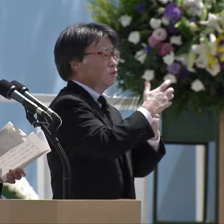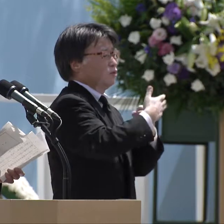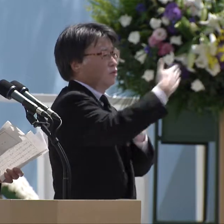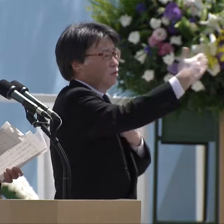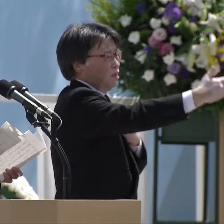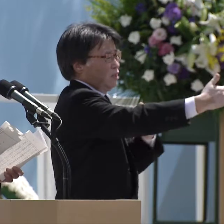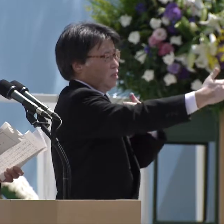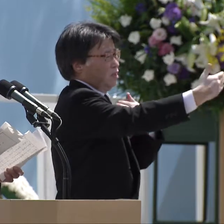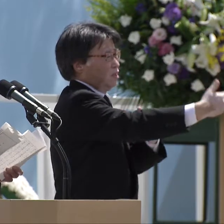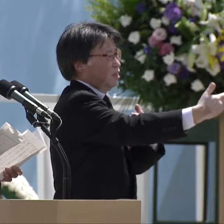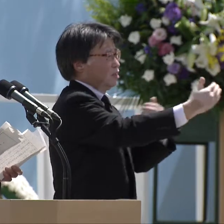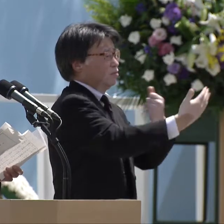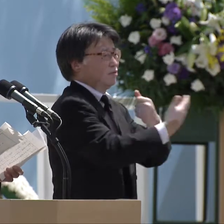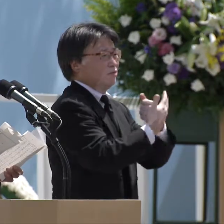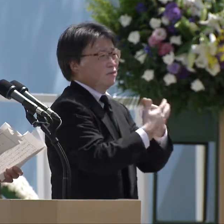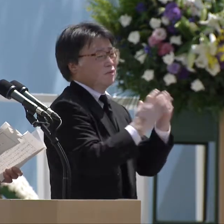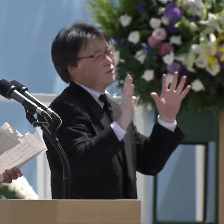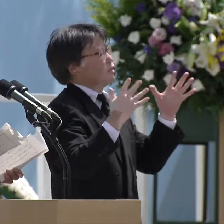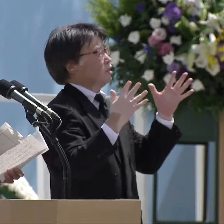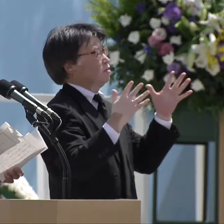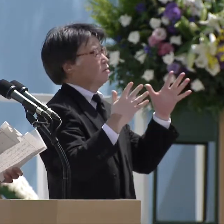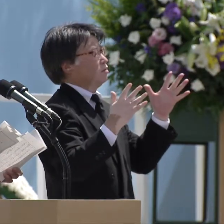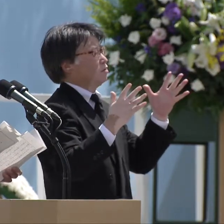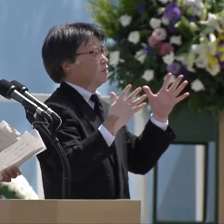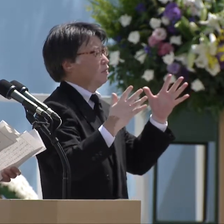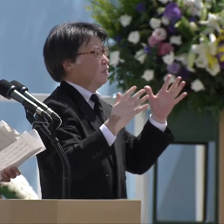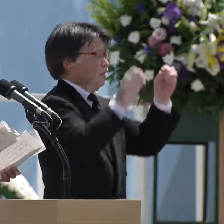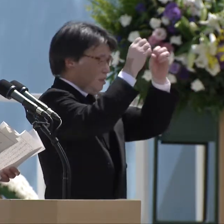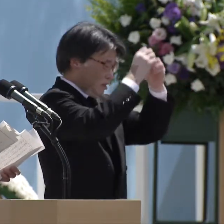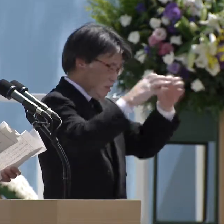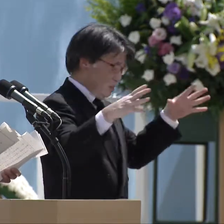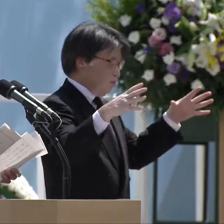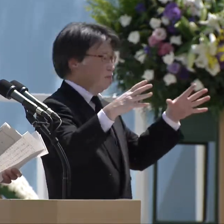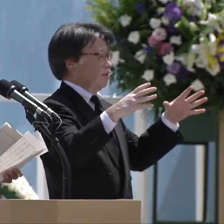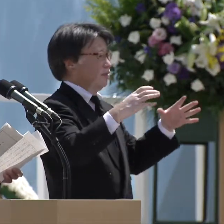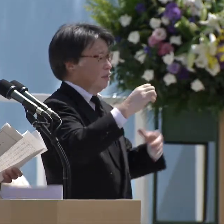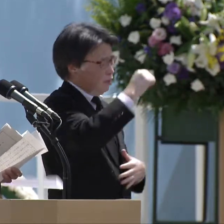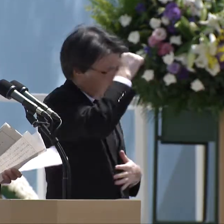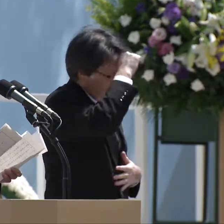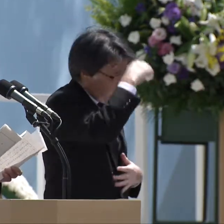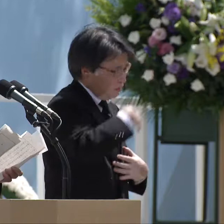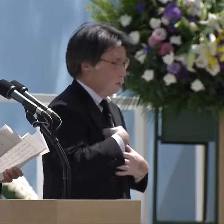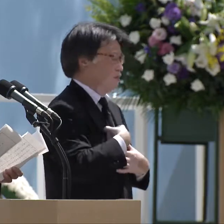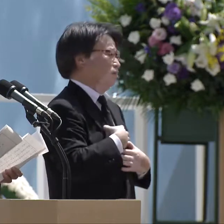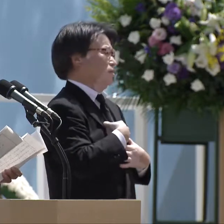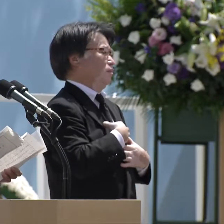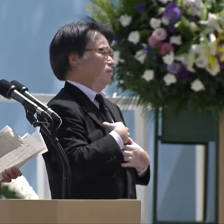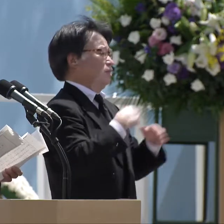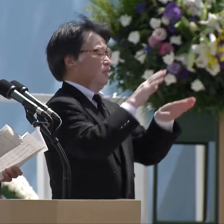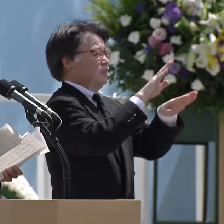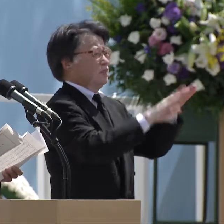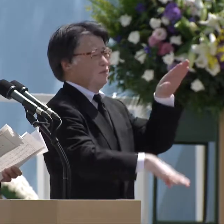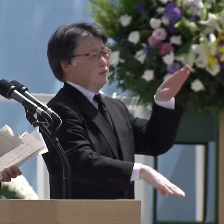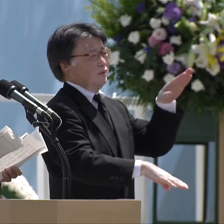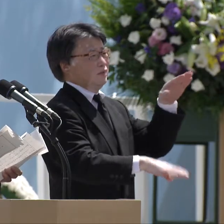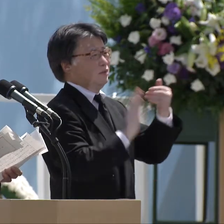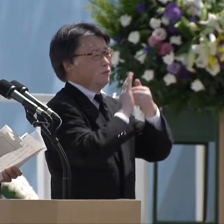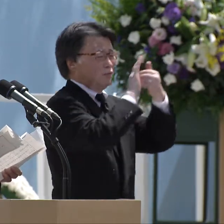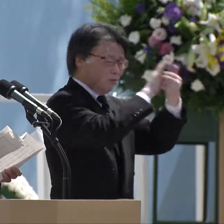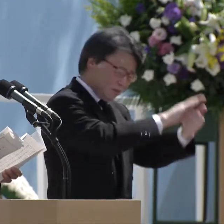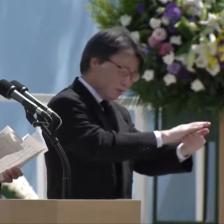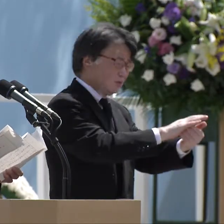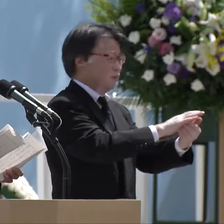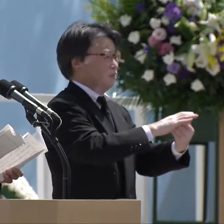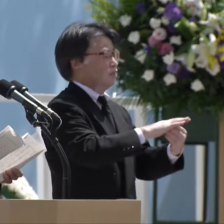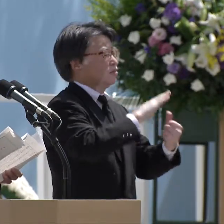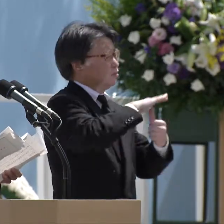the bombing, the hibakusha who moved all over the country were paid no attention by anyone and continued to suffer